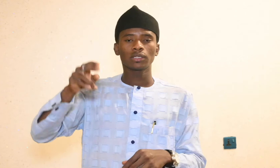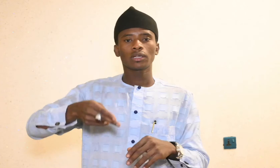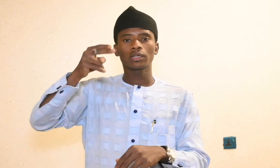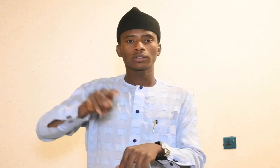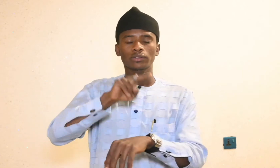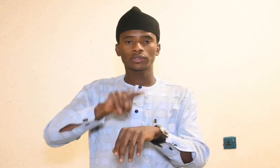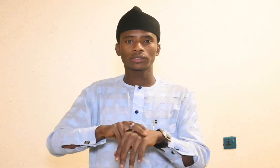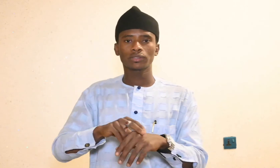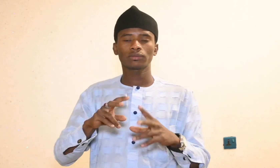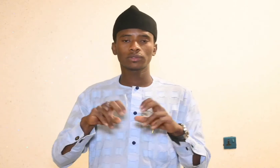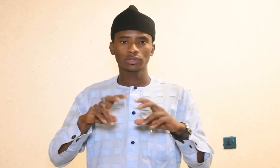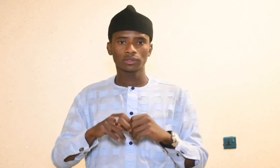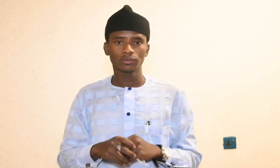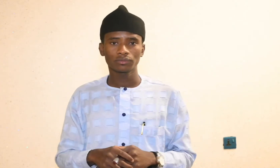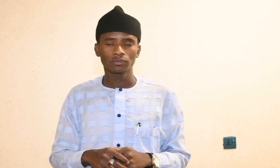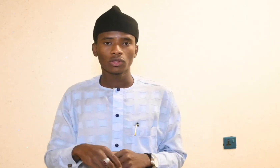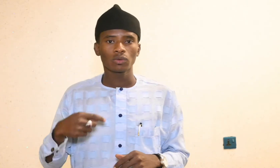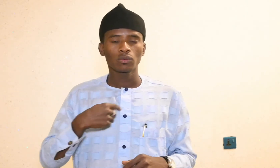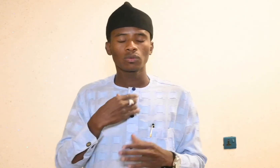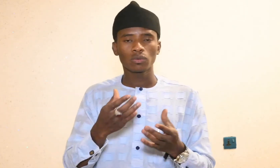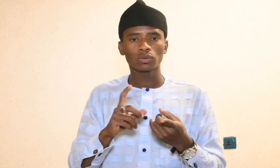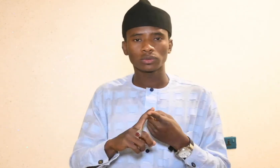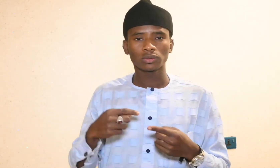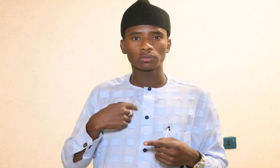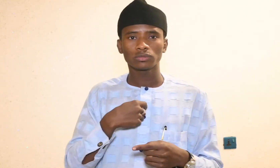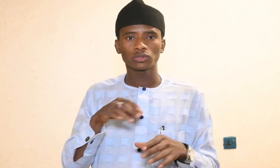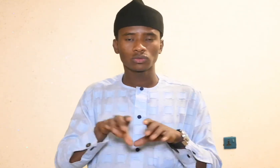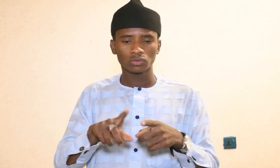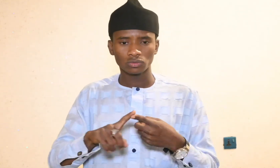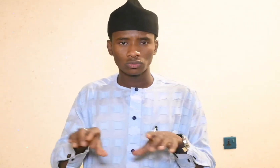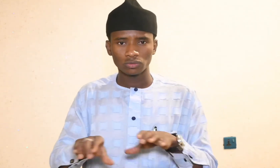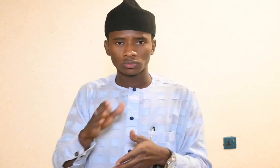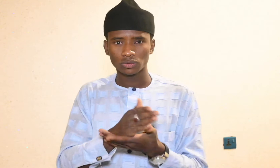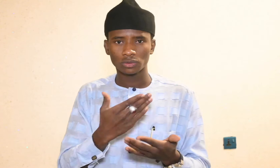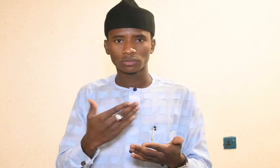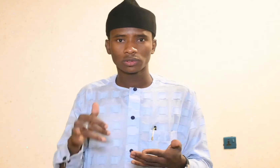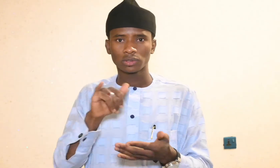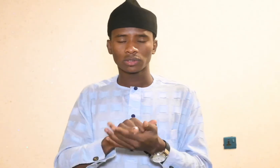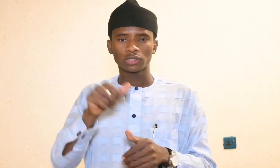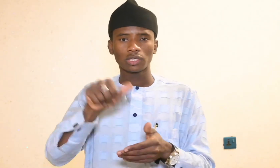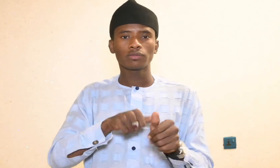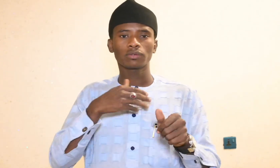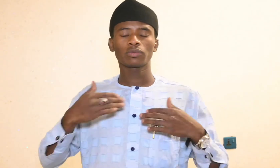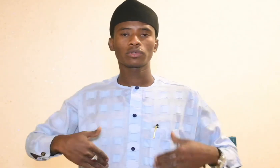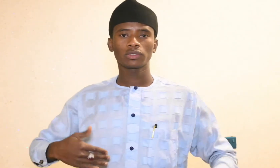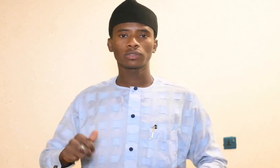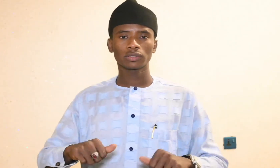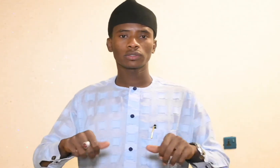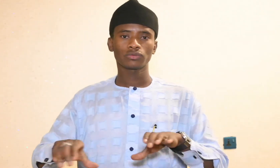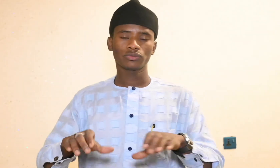in marketing. He wanted me to do something different, something that everybody was used to doing.